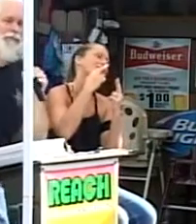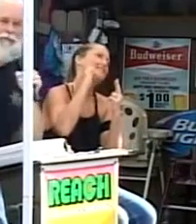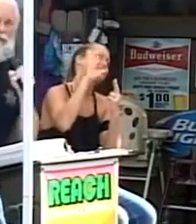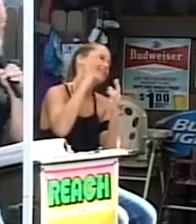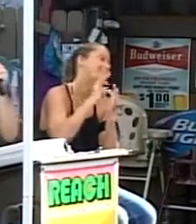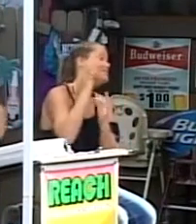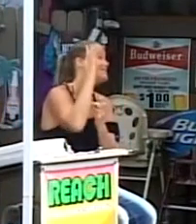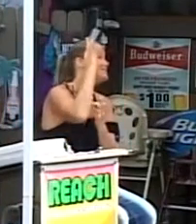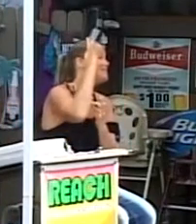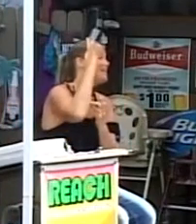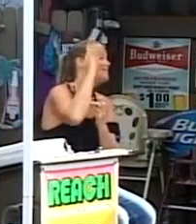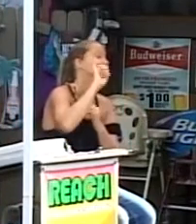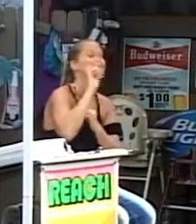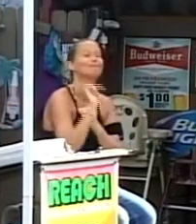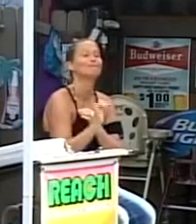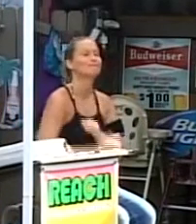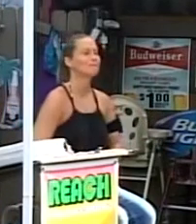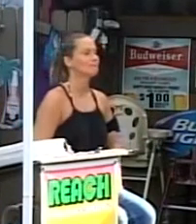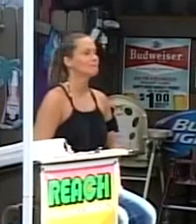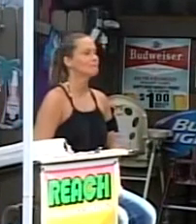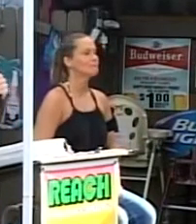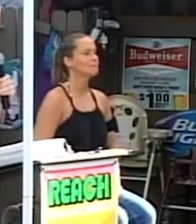I can keep doing what I want.